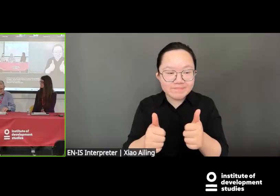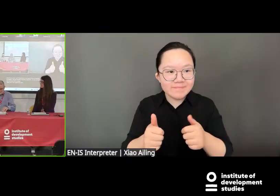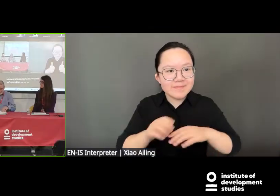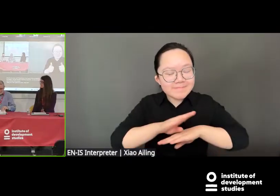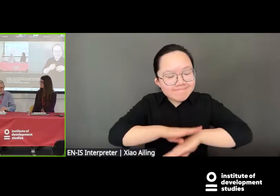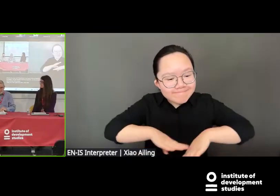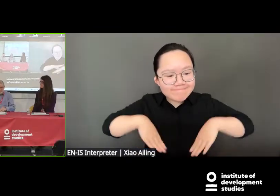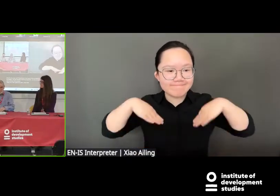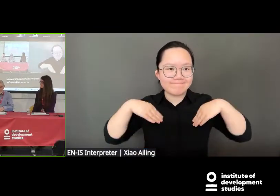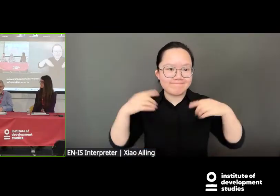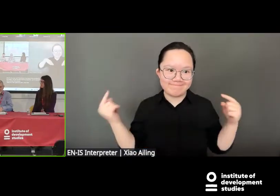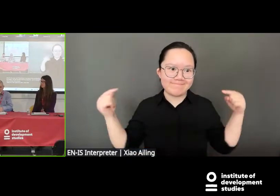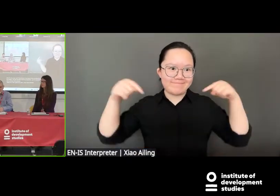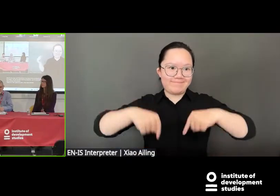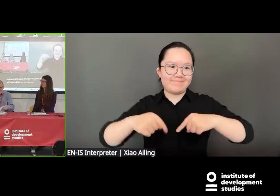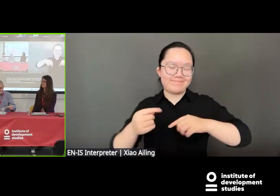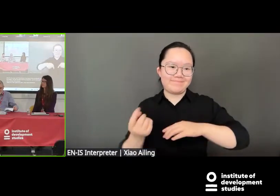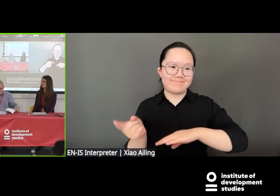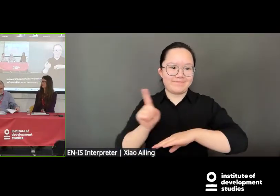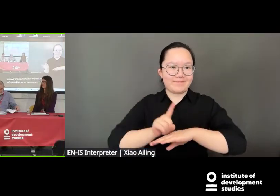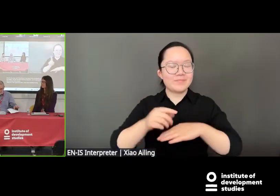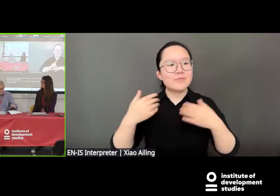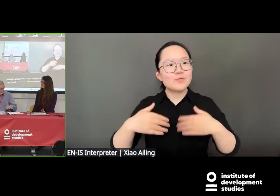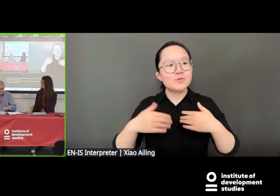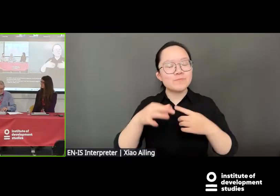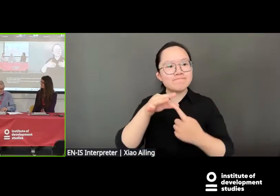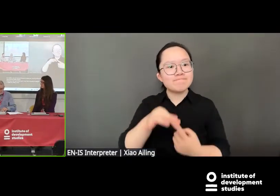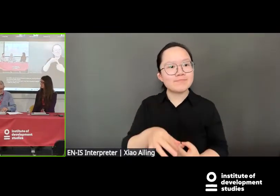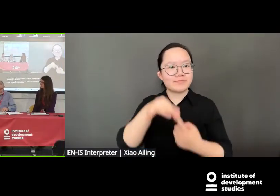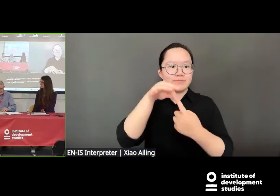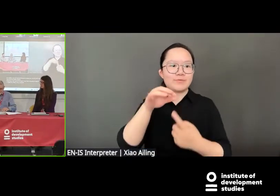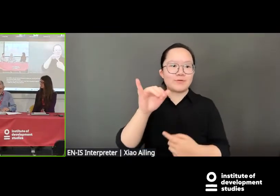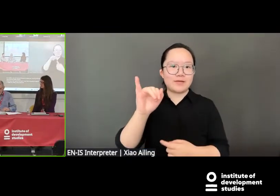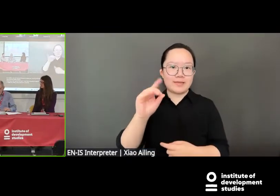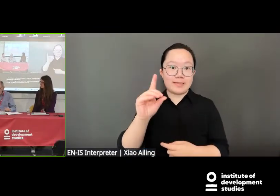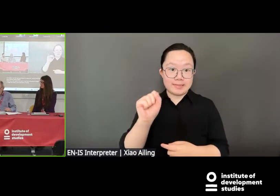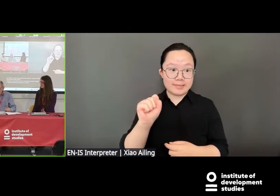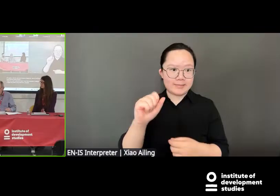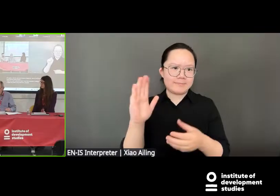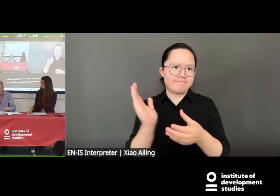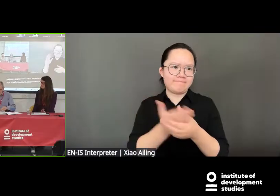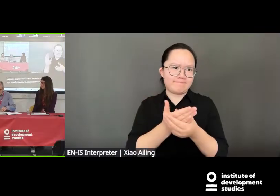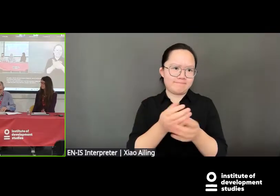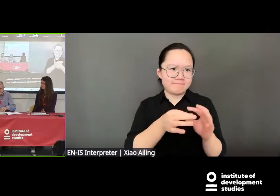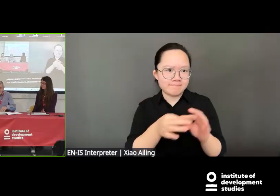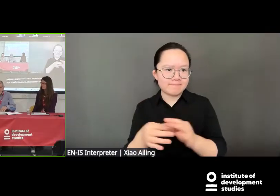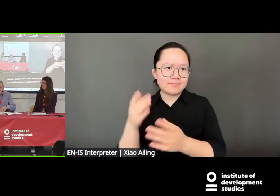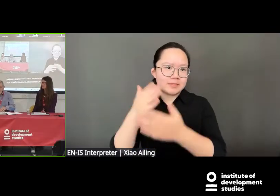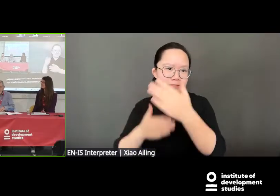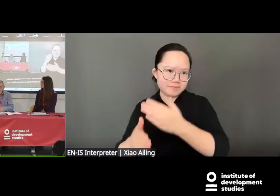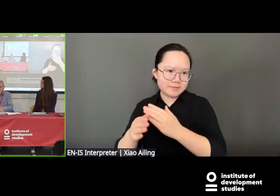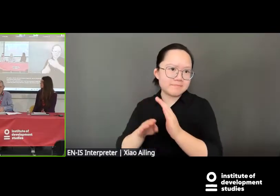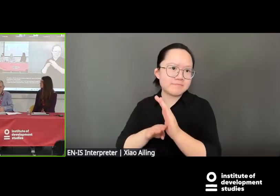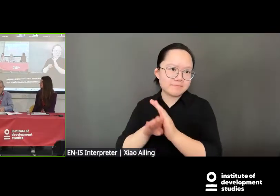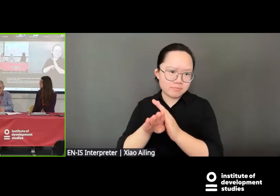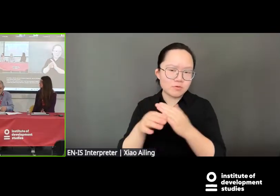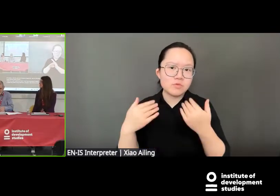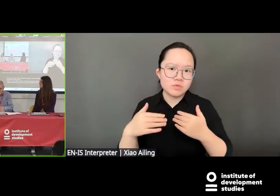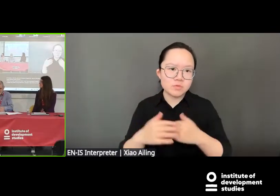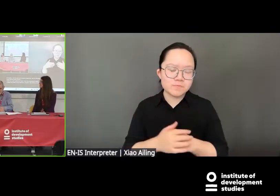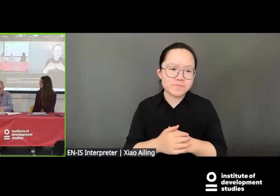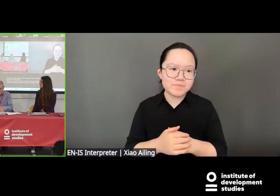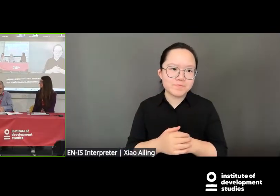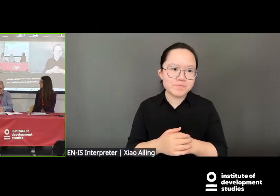join you here today at this special IDS Bulletin on Disability Inclusive Development. It's also a personal pleasure, as John has mentioned,